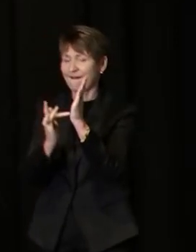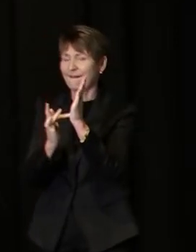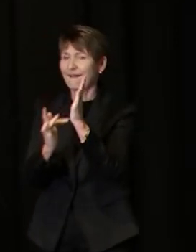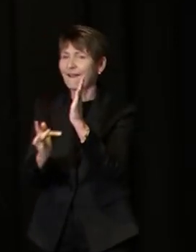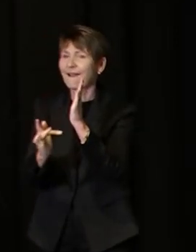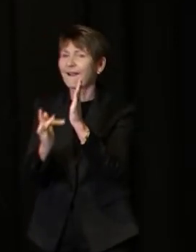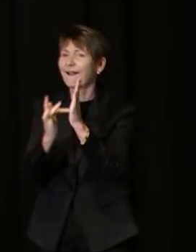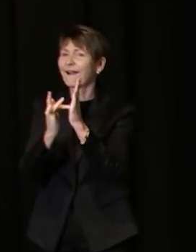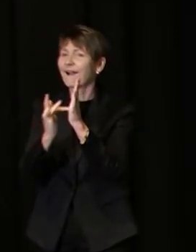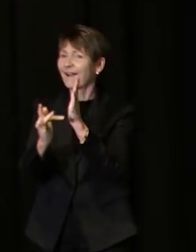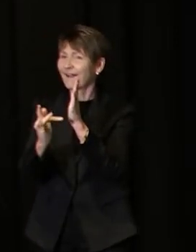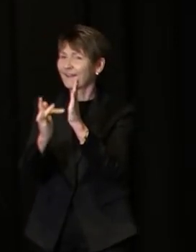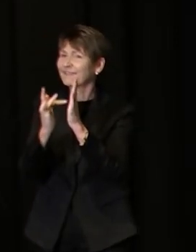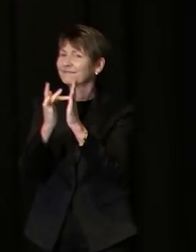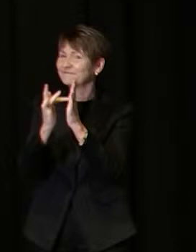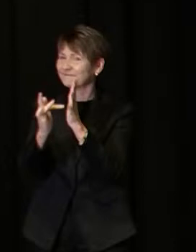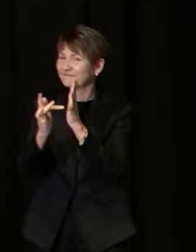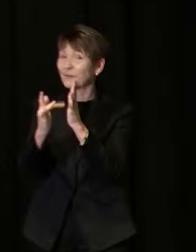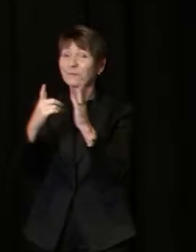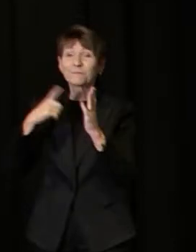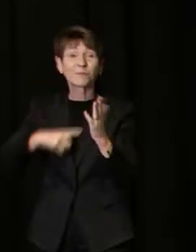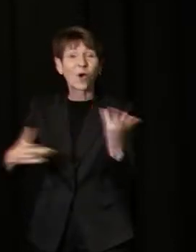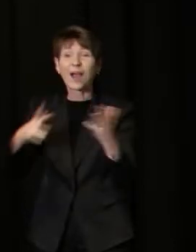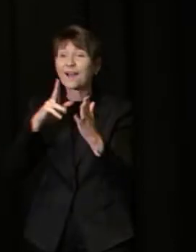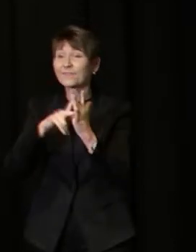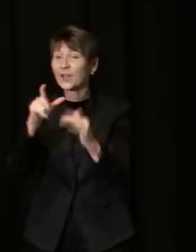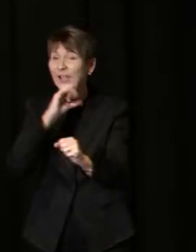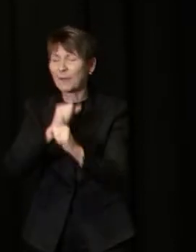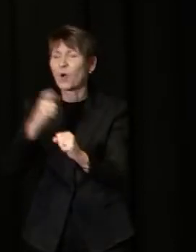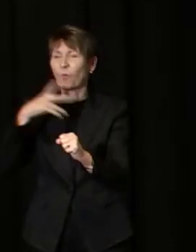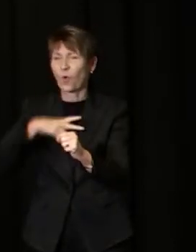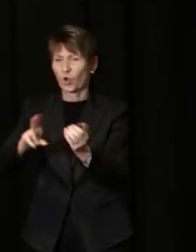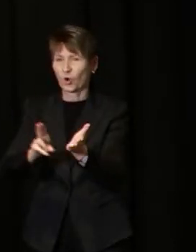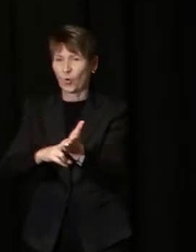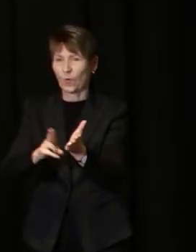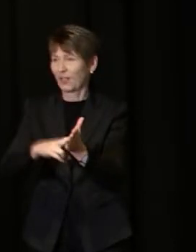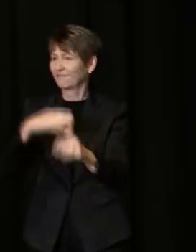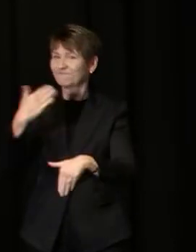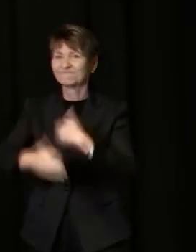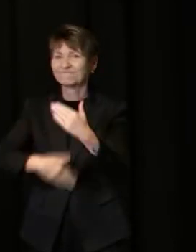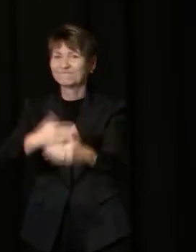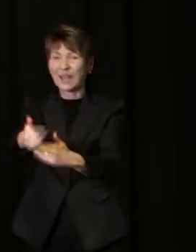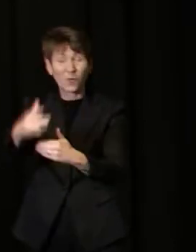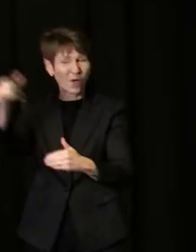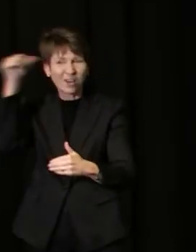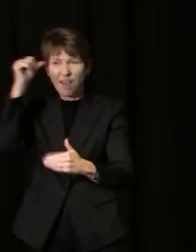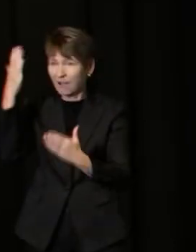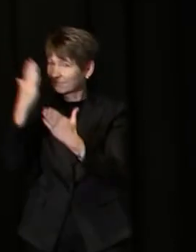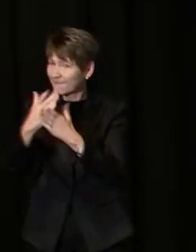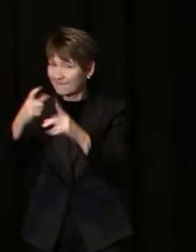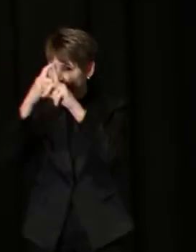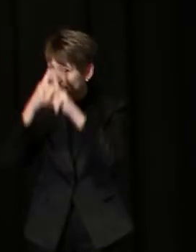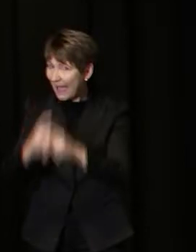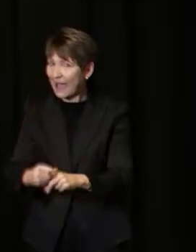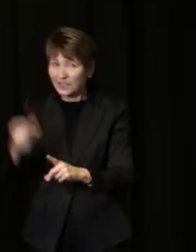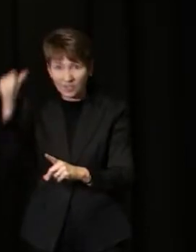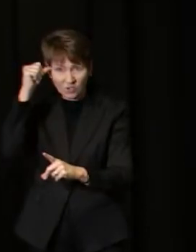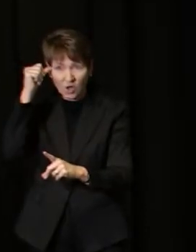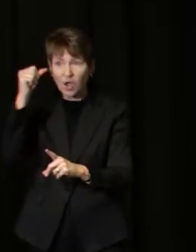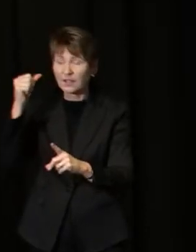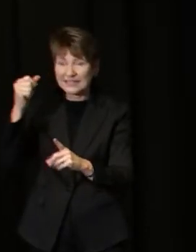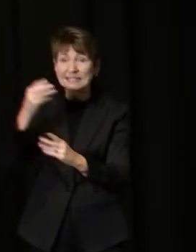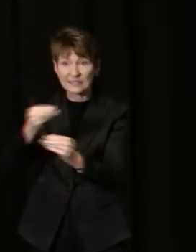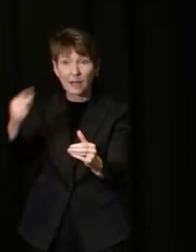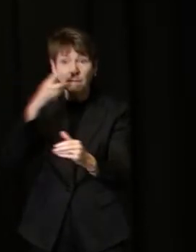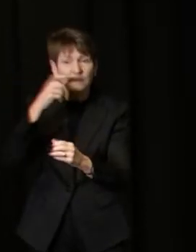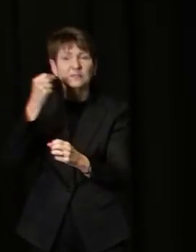of, we've said we want to normalize this. We want to move through this gateway, as difficult and as challenging as that will be for those who do become unwell,